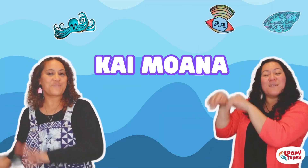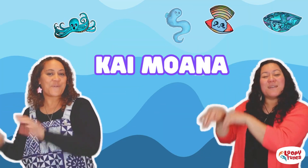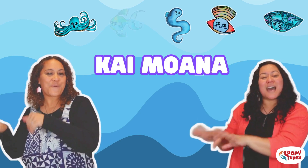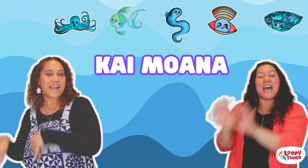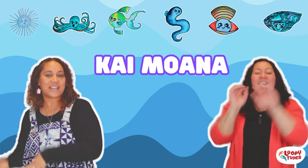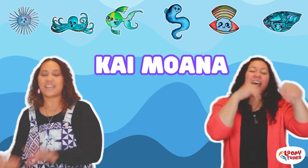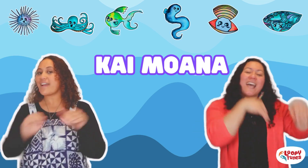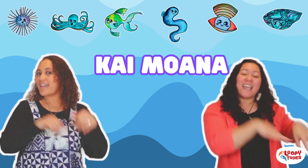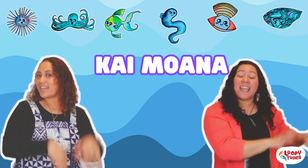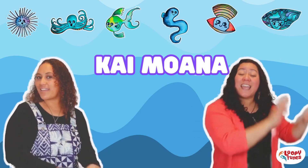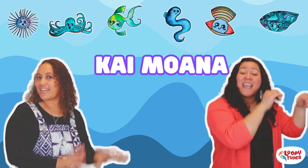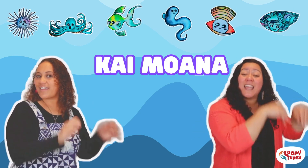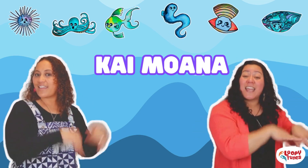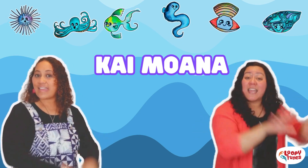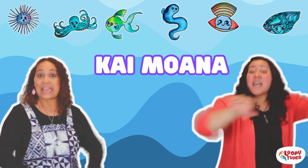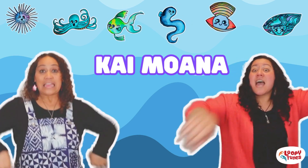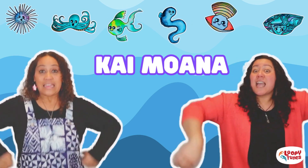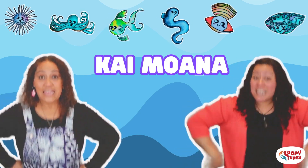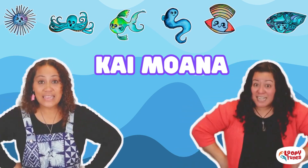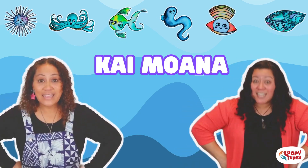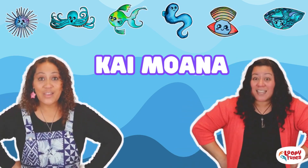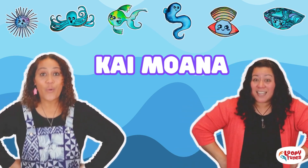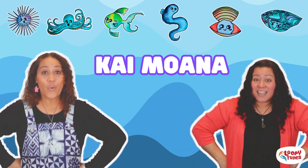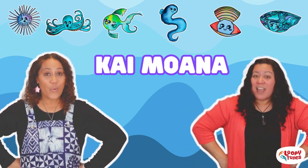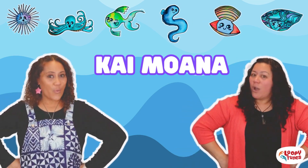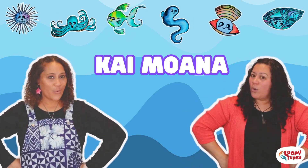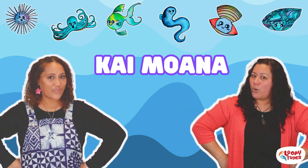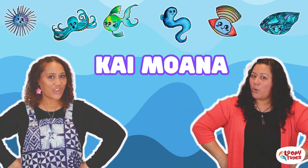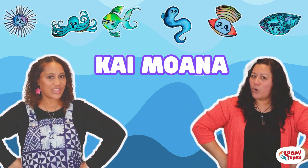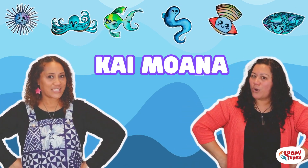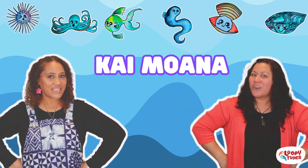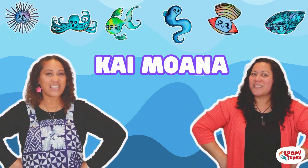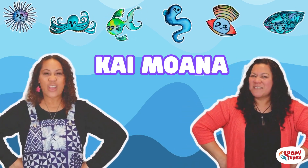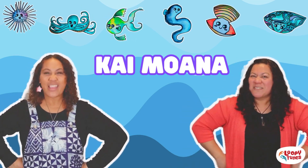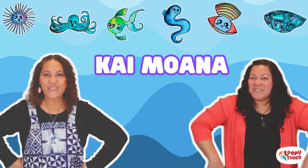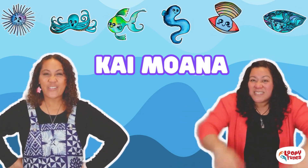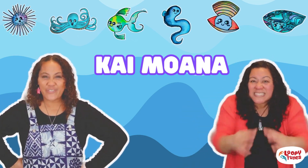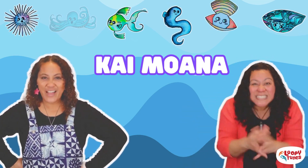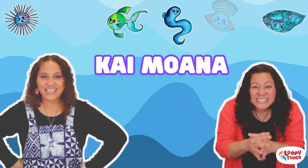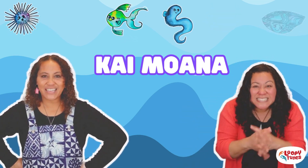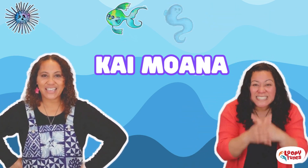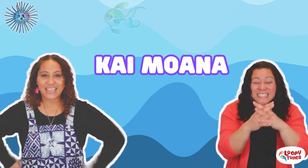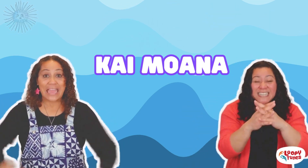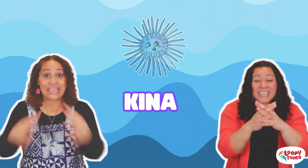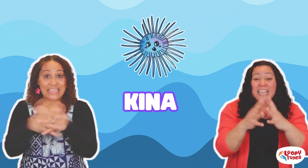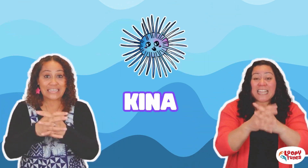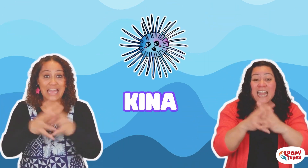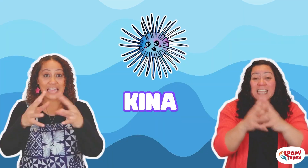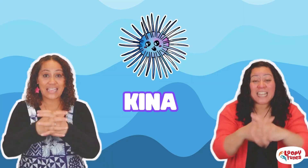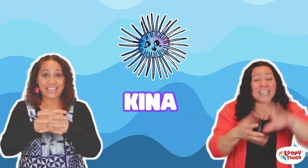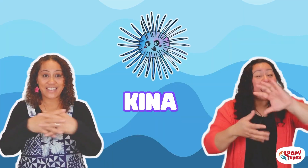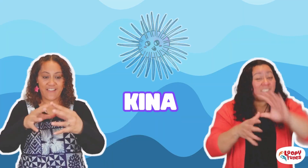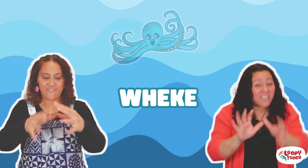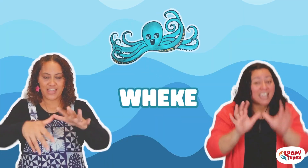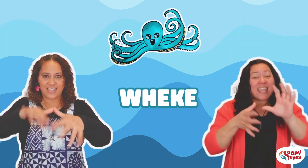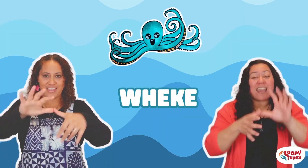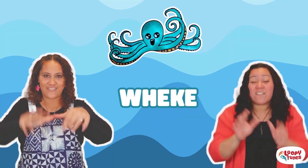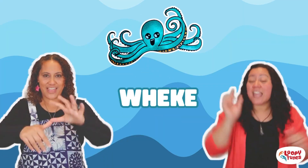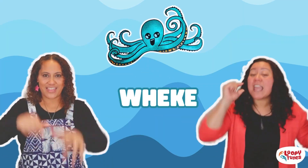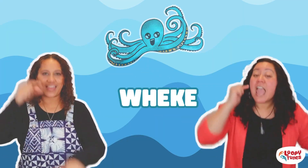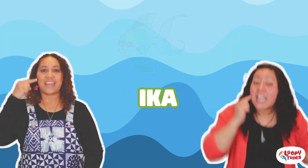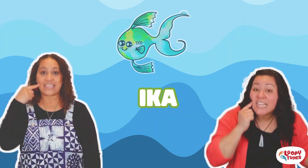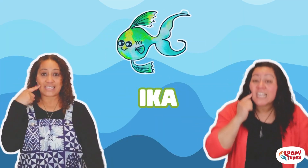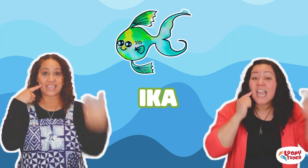kai moana e. Hey, oh, you've got this. Let's go even faster. Kina kina